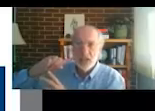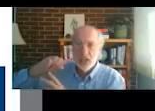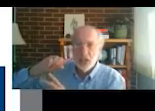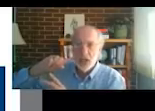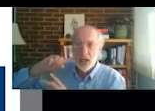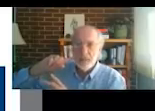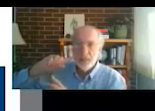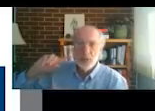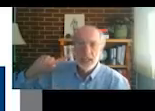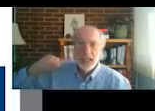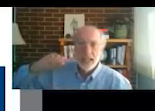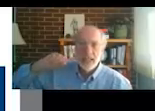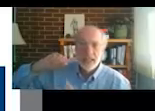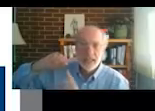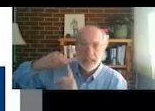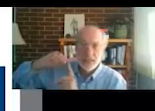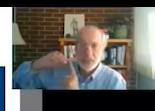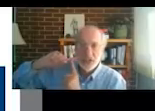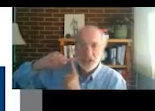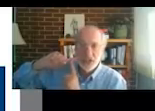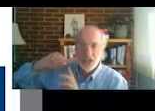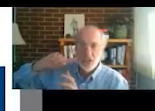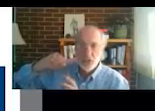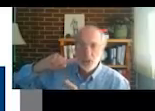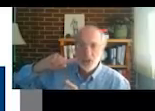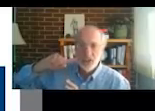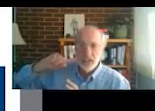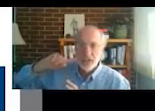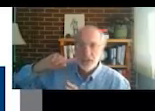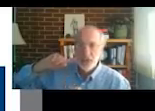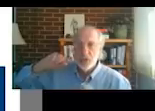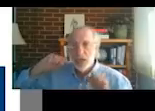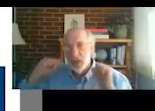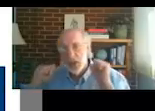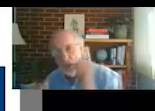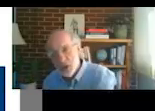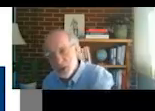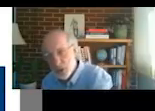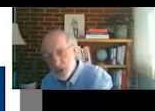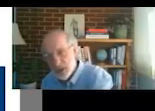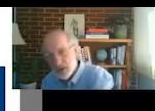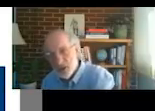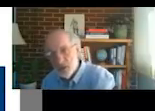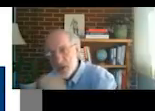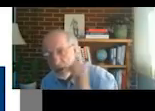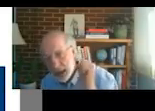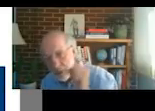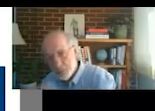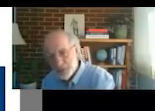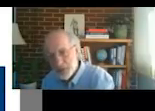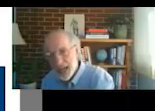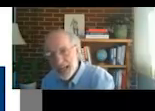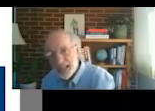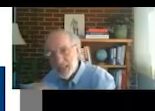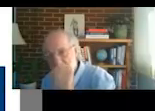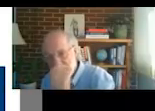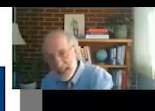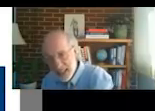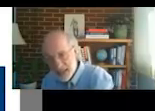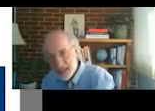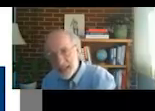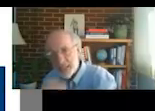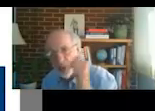it up, and when the hand hits in this position and the child holds it there for a little while, you're going to provide